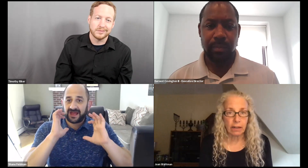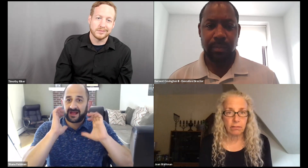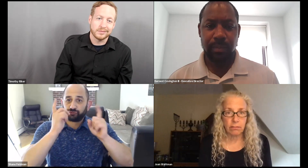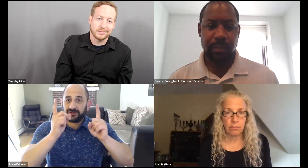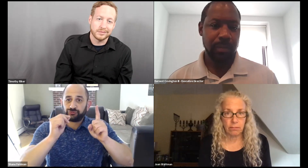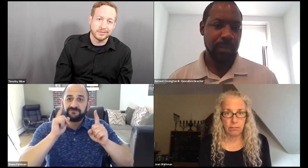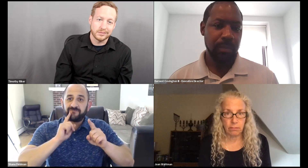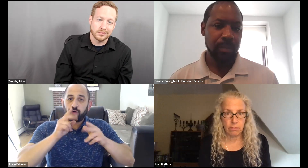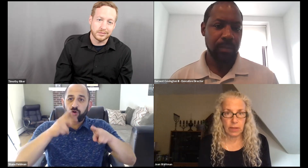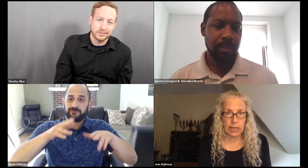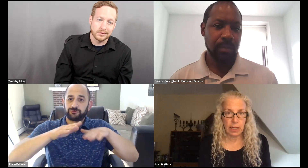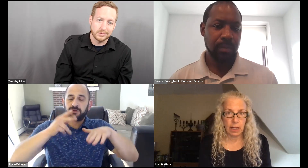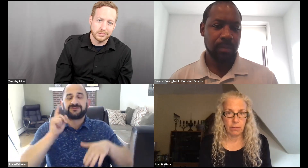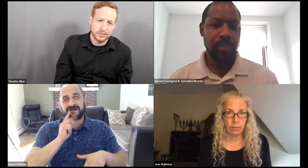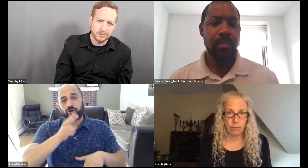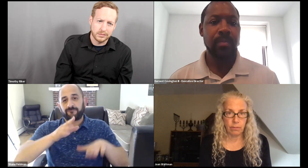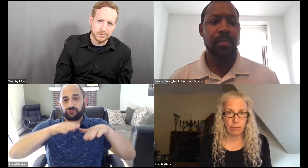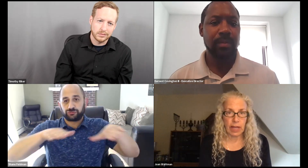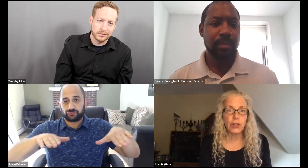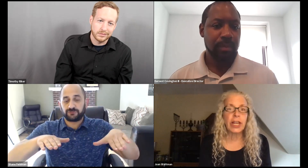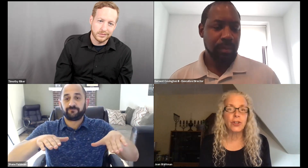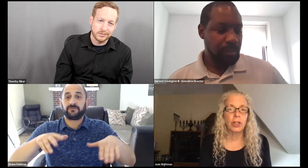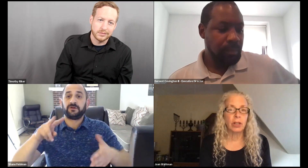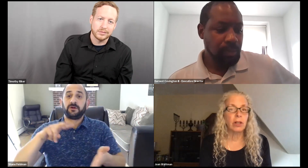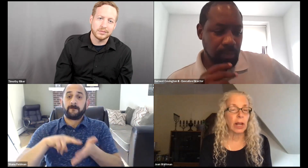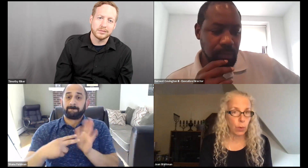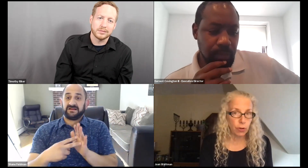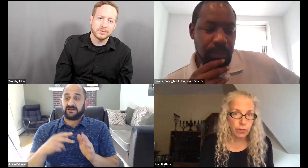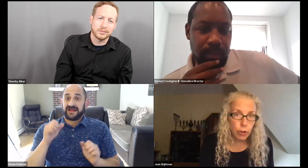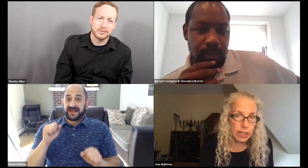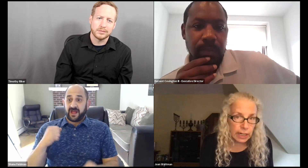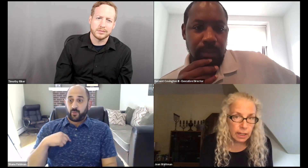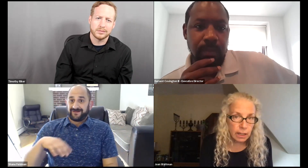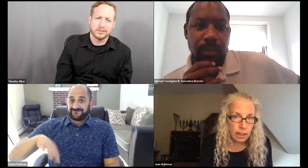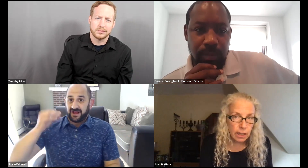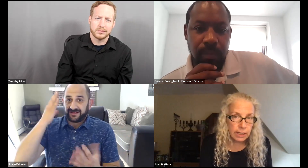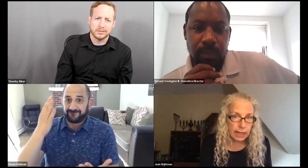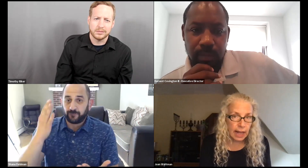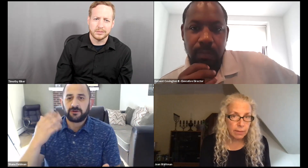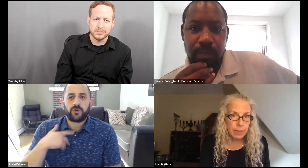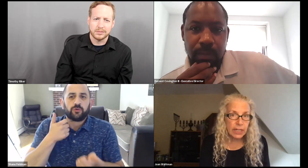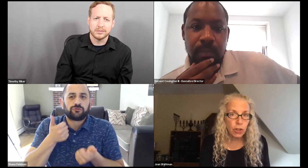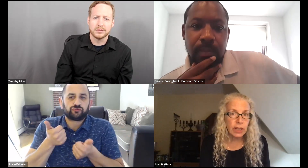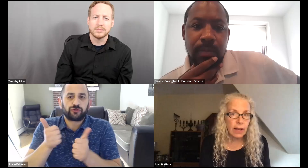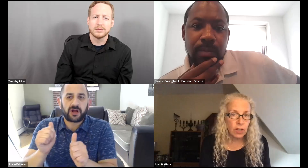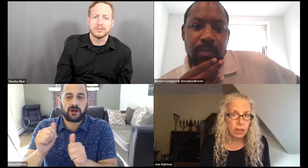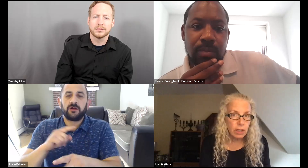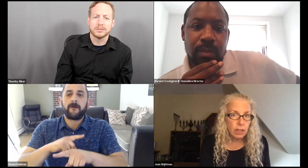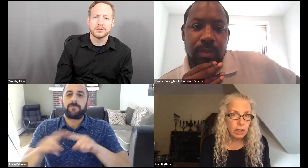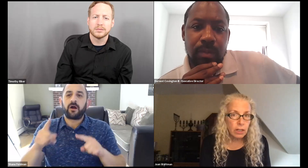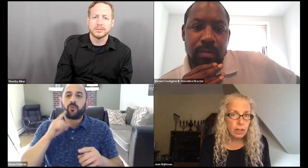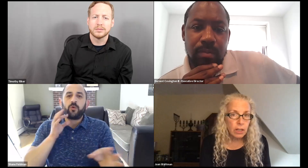Like the education, like whether diversity is at that particular